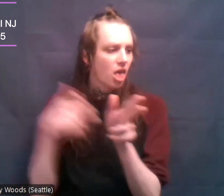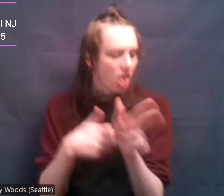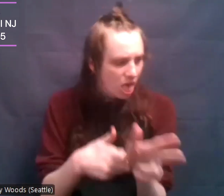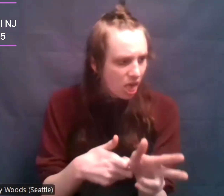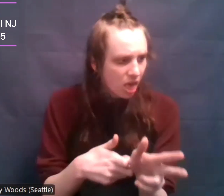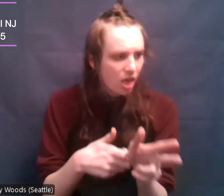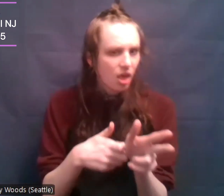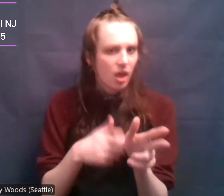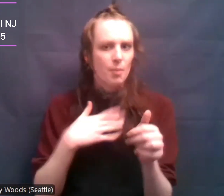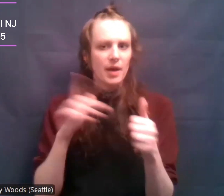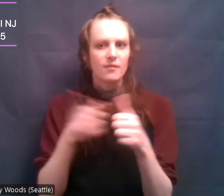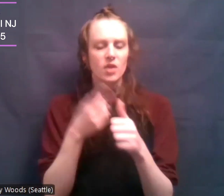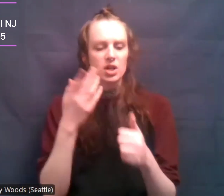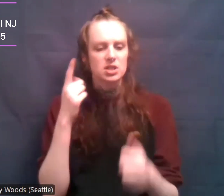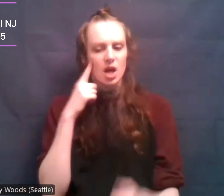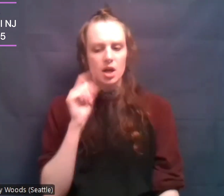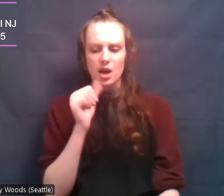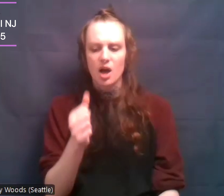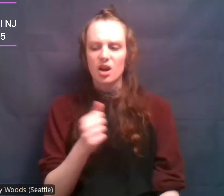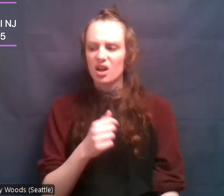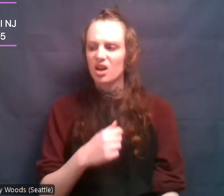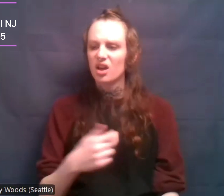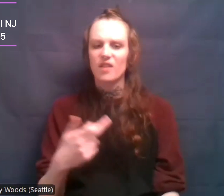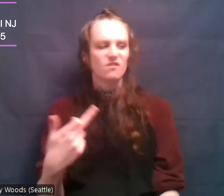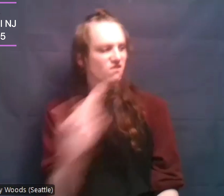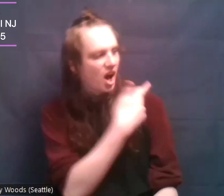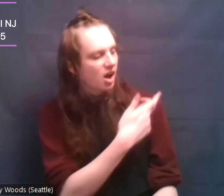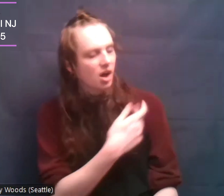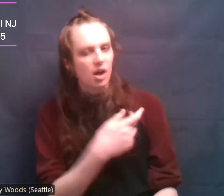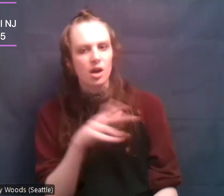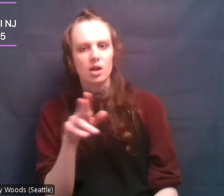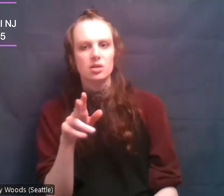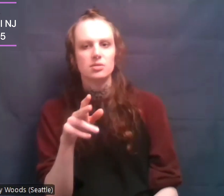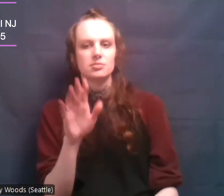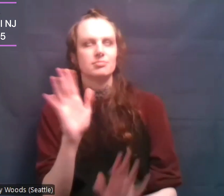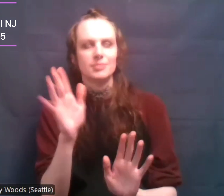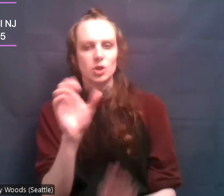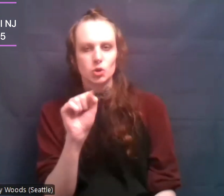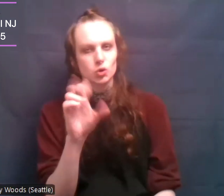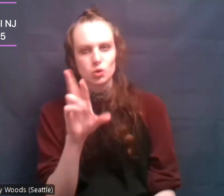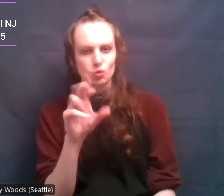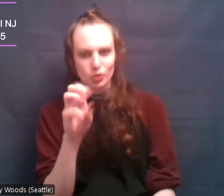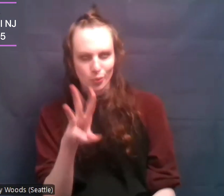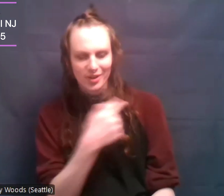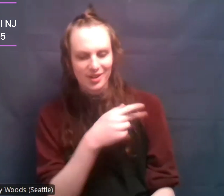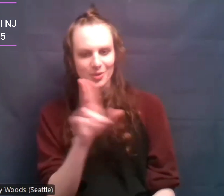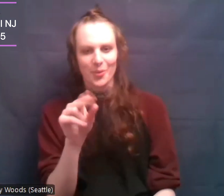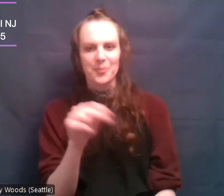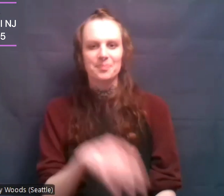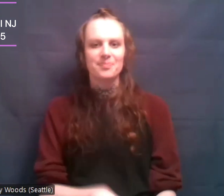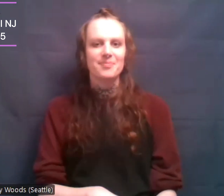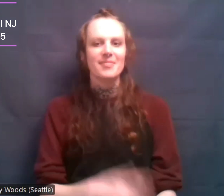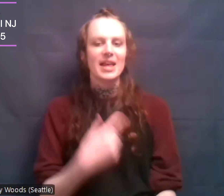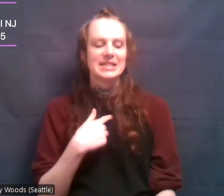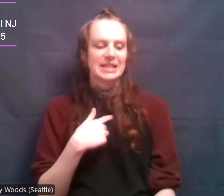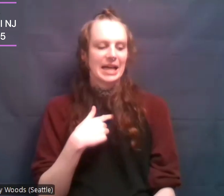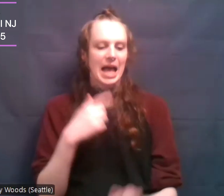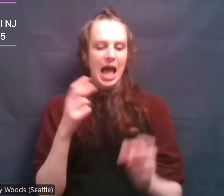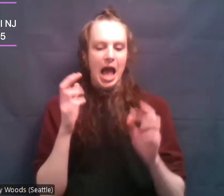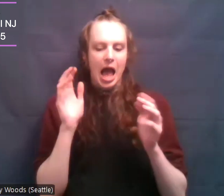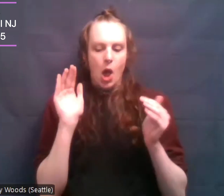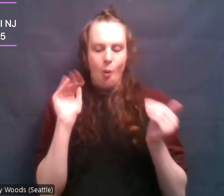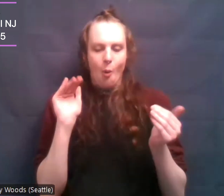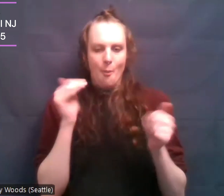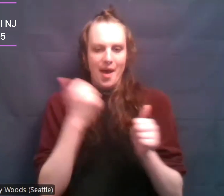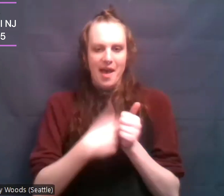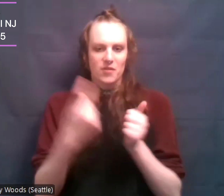thought wasn't, oh, fuck that guy. It was, or excuse me, sorry, screw that guy. It's, I hope everybody's okay.